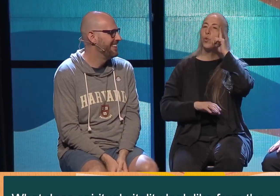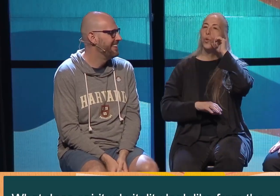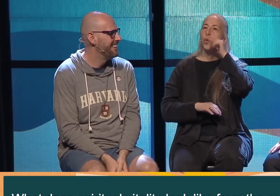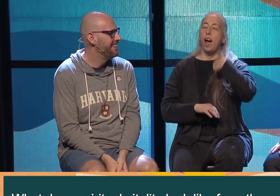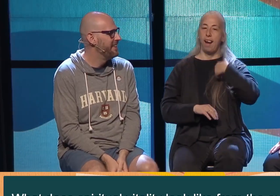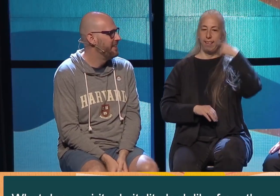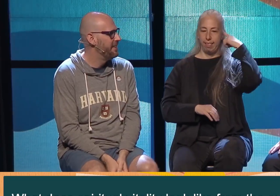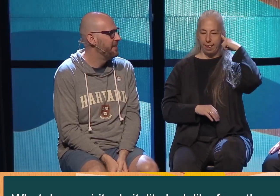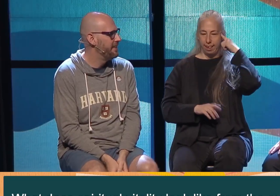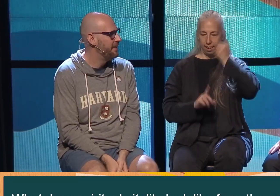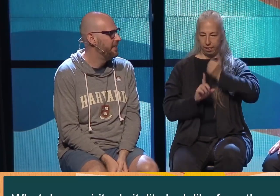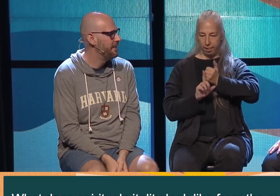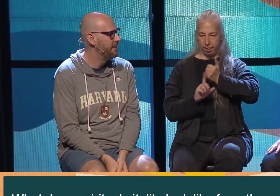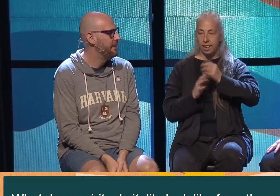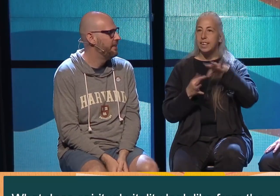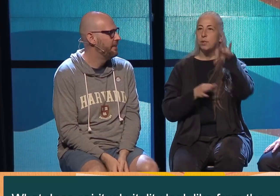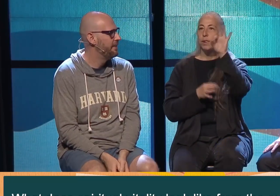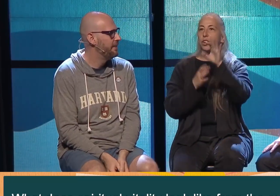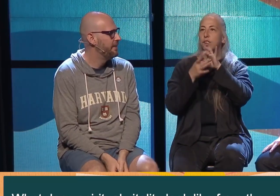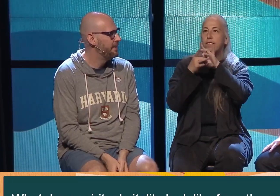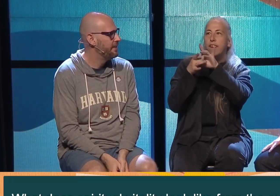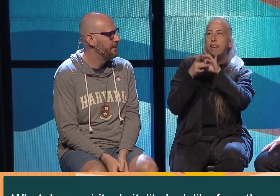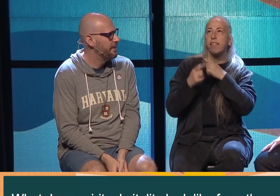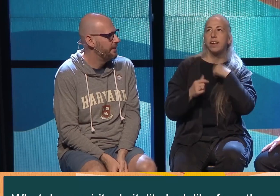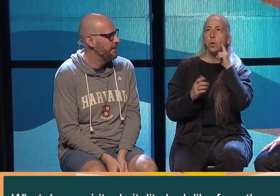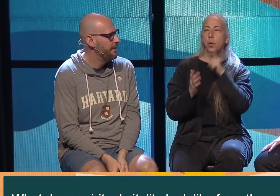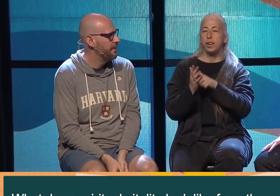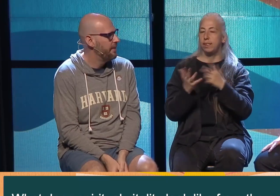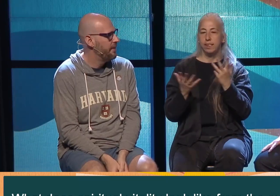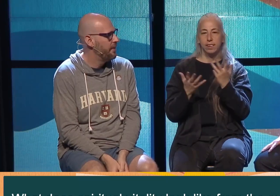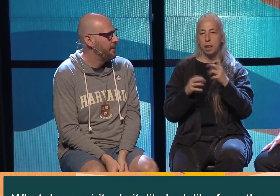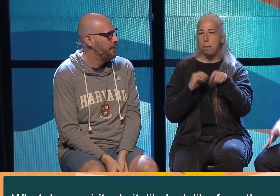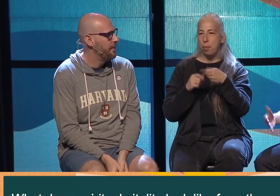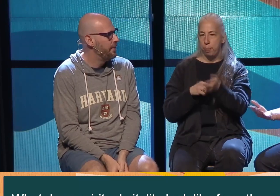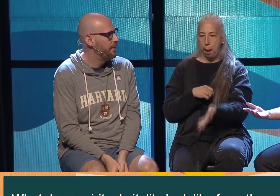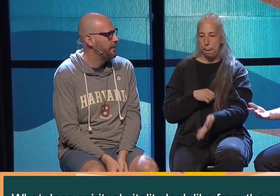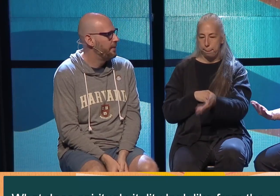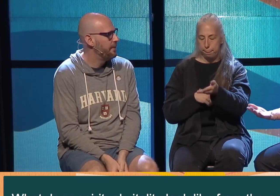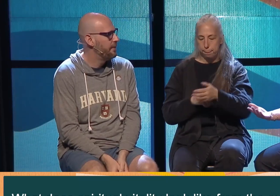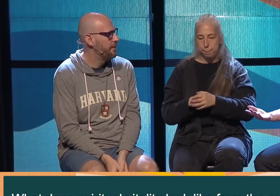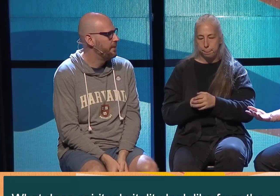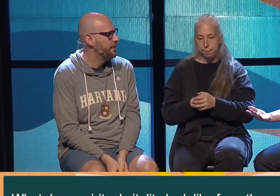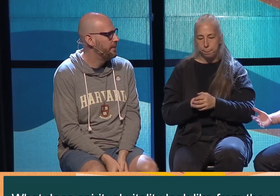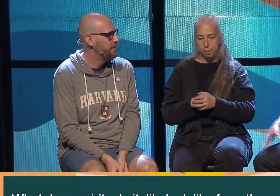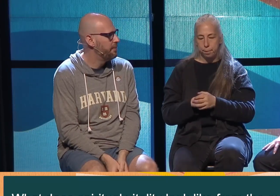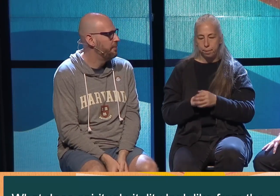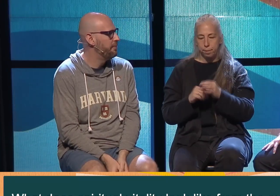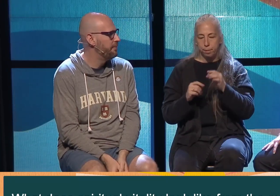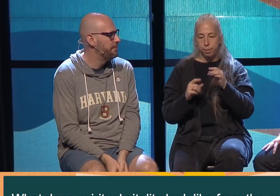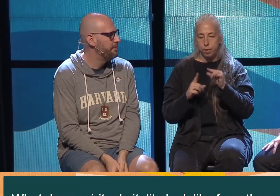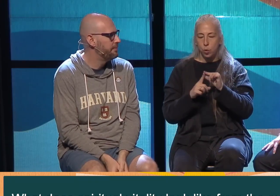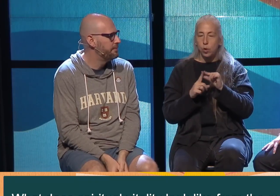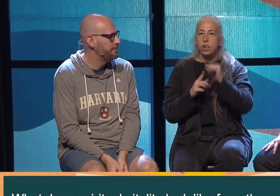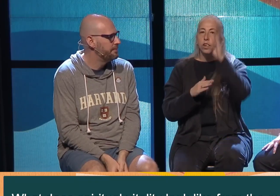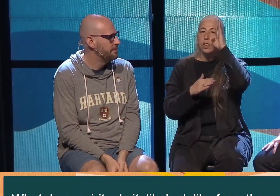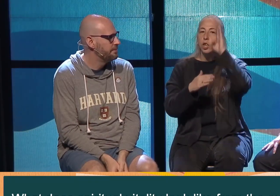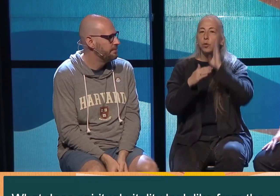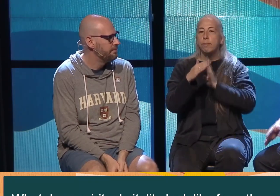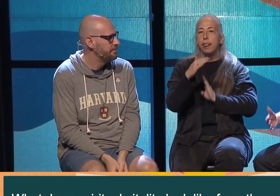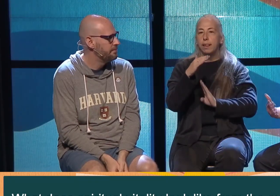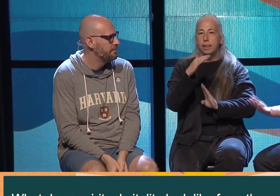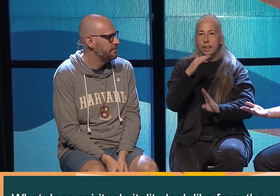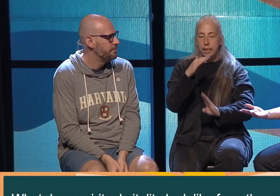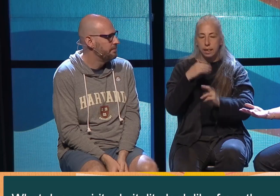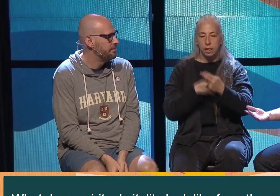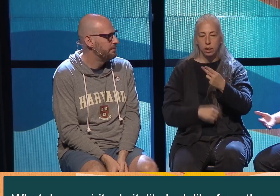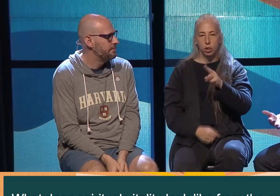notice? There is I don't know if that's the word humility, but